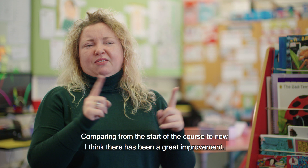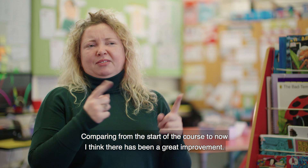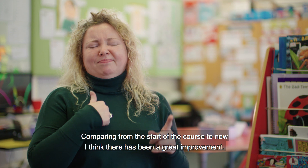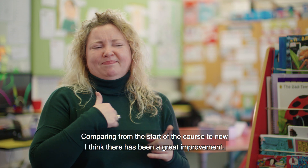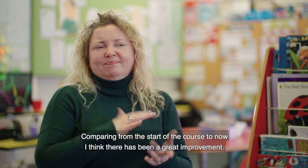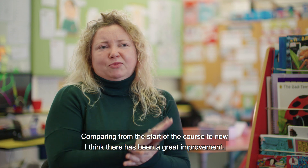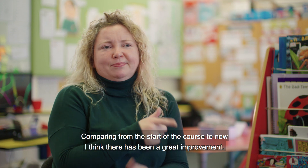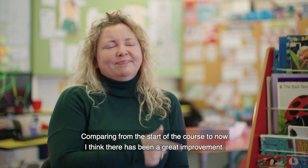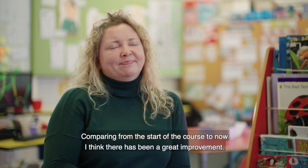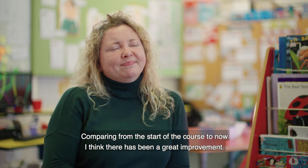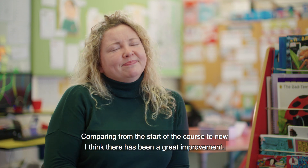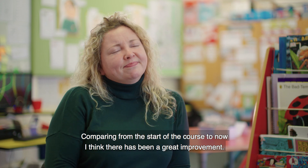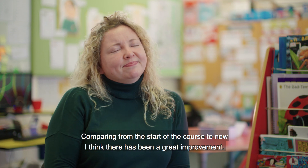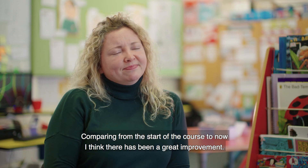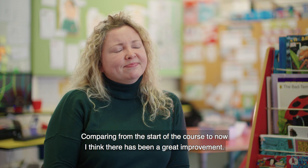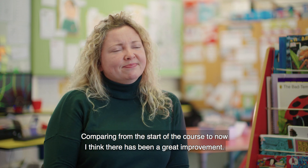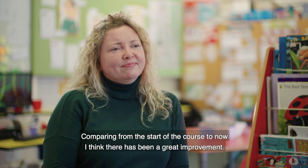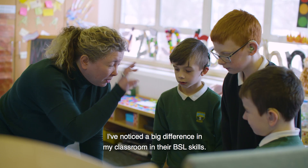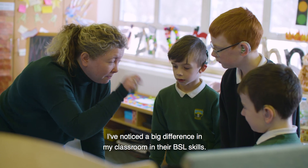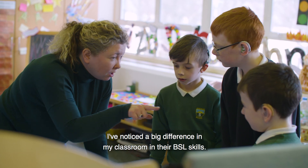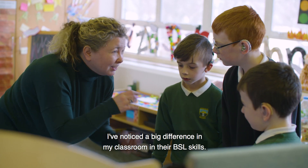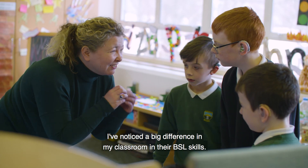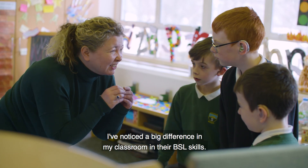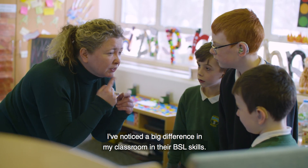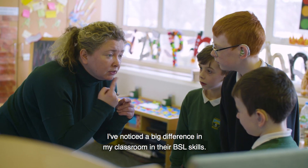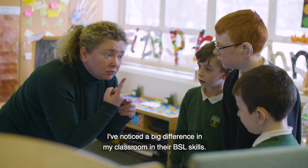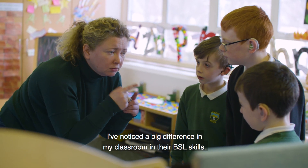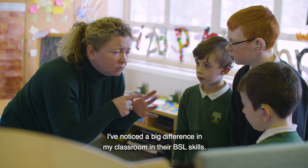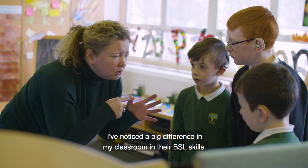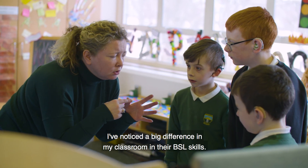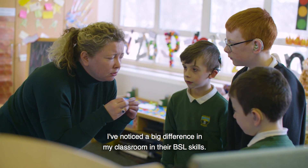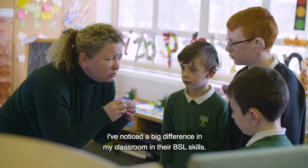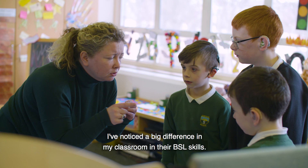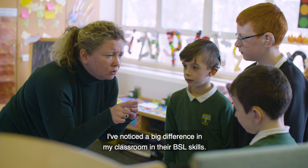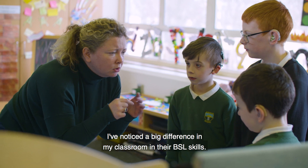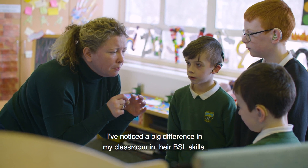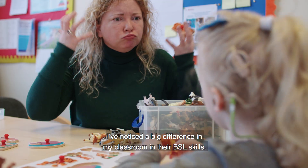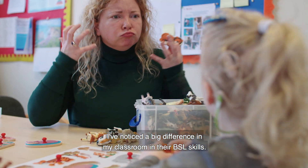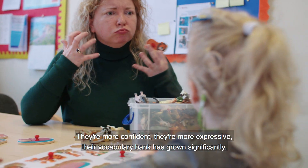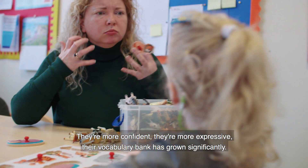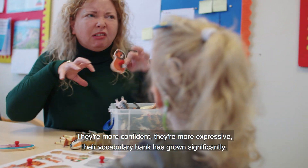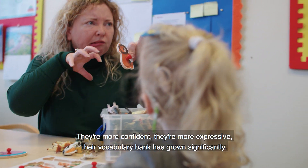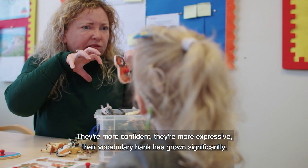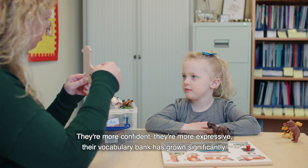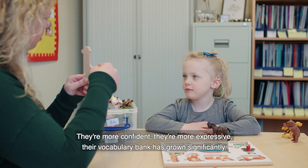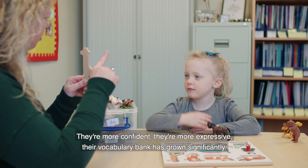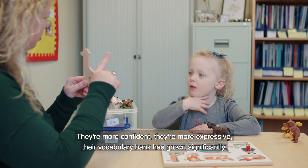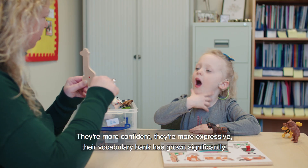to now, I think there has been a great improvement. I've noticed a big difference in my classroom in their BSL skills. They're more confident, they're more